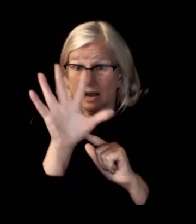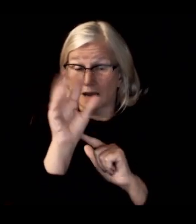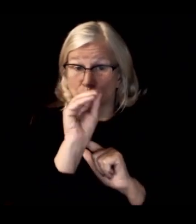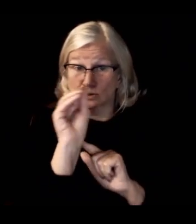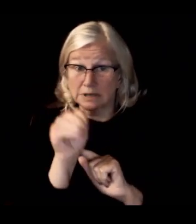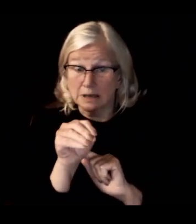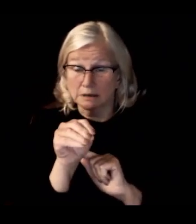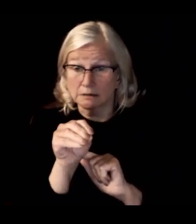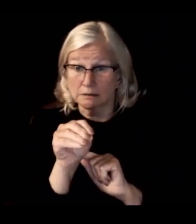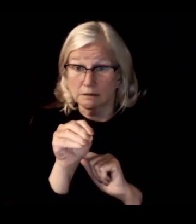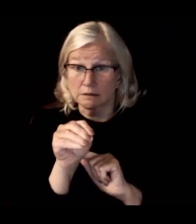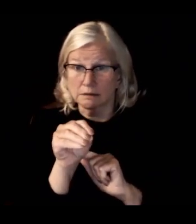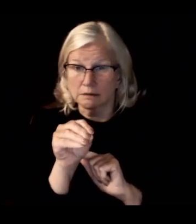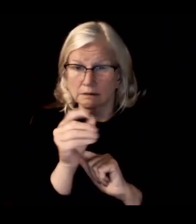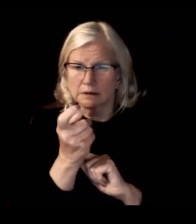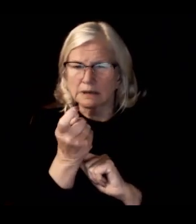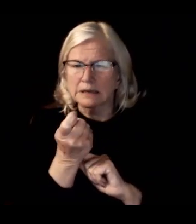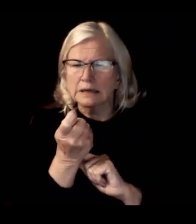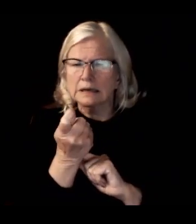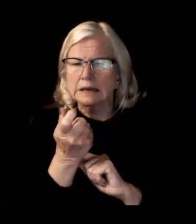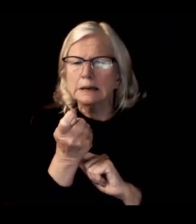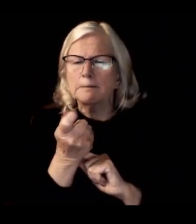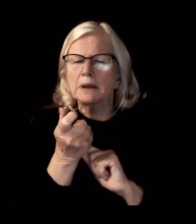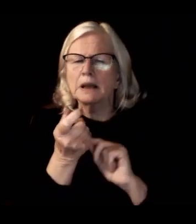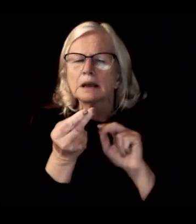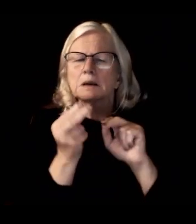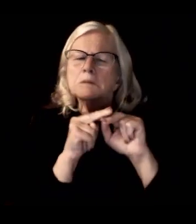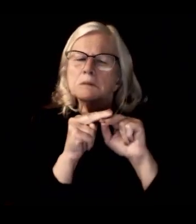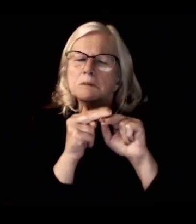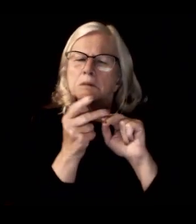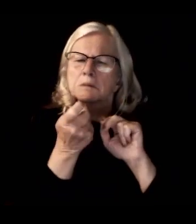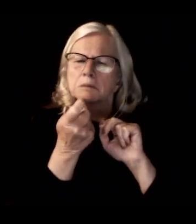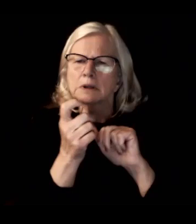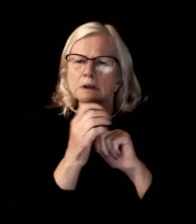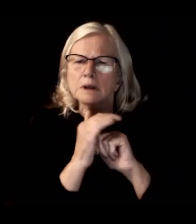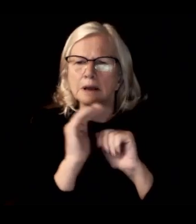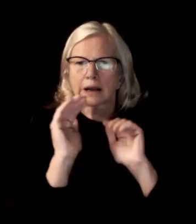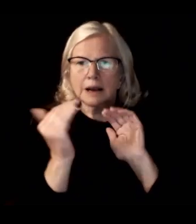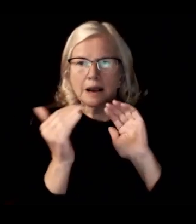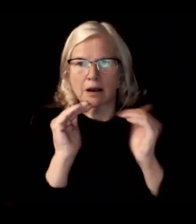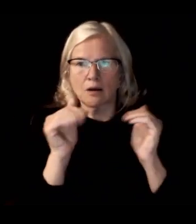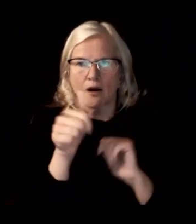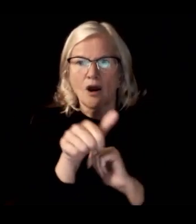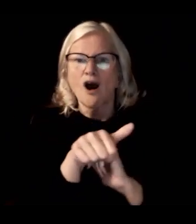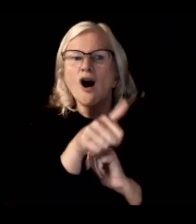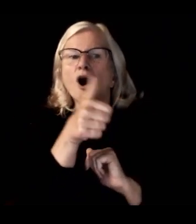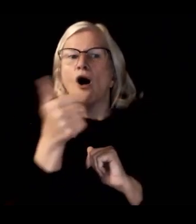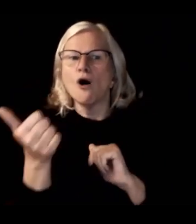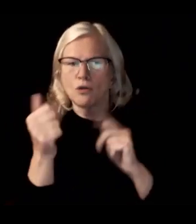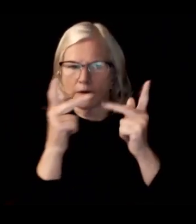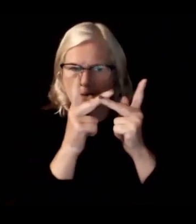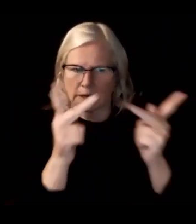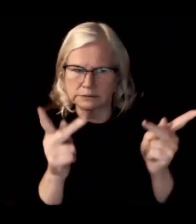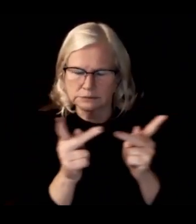some of the other sites. But I have not seen the breakdown by some of the various